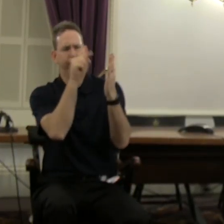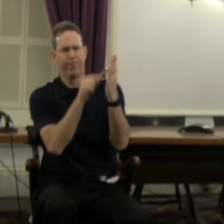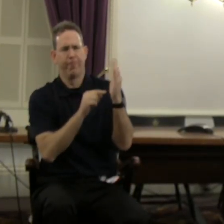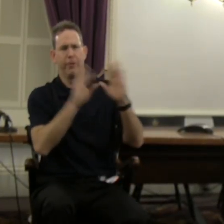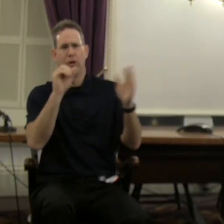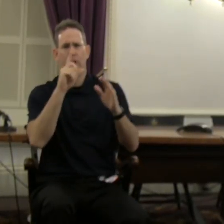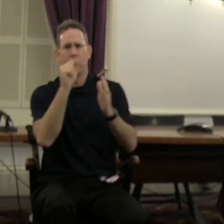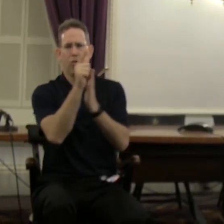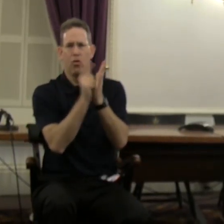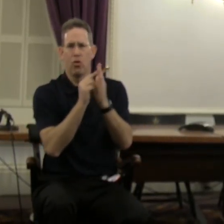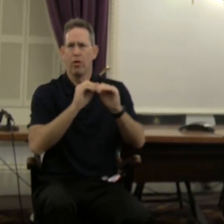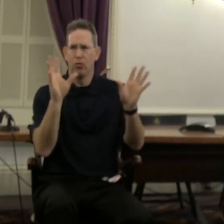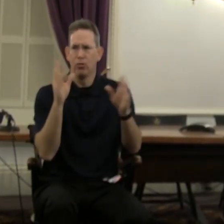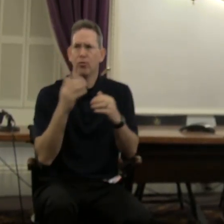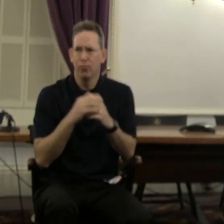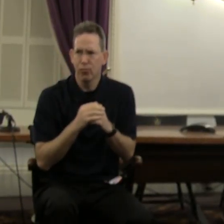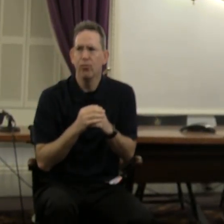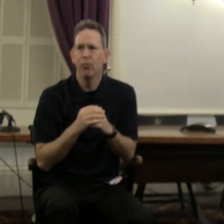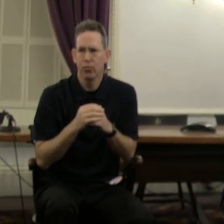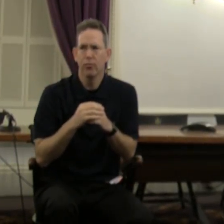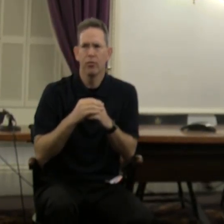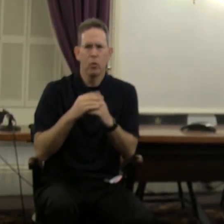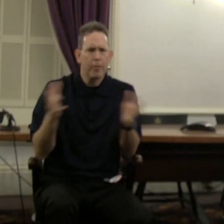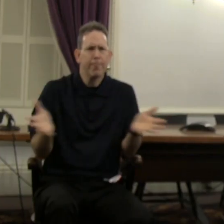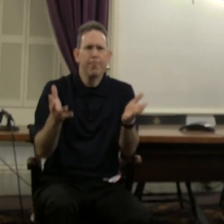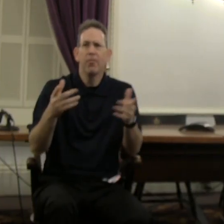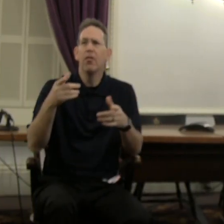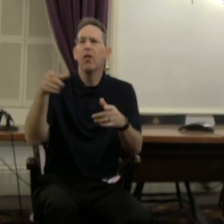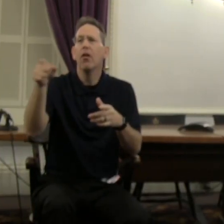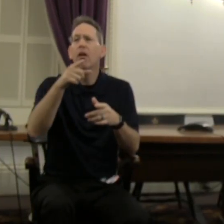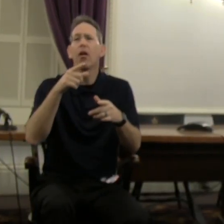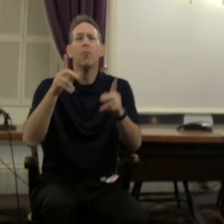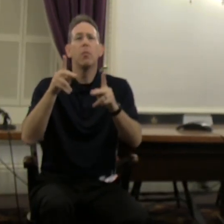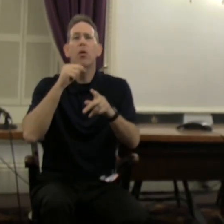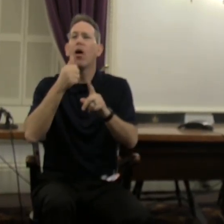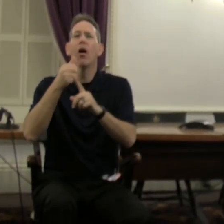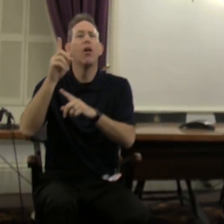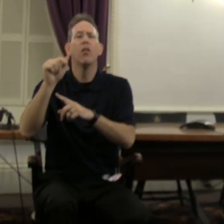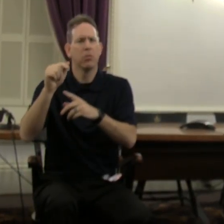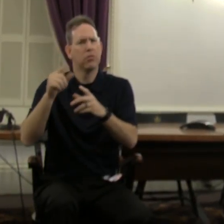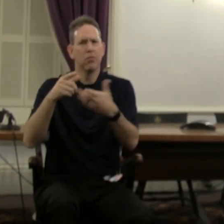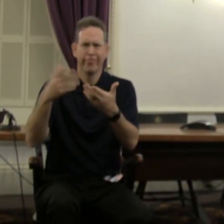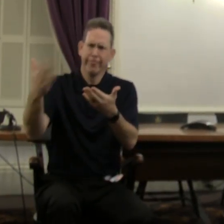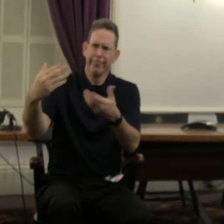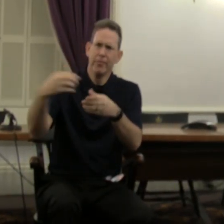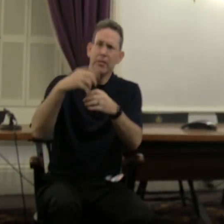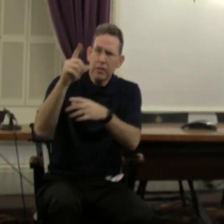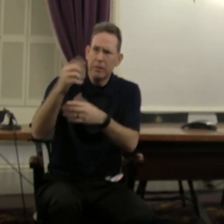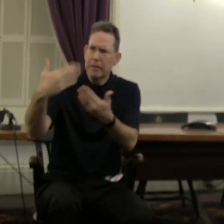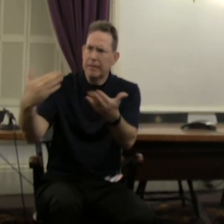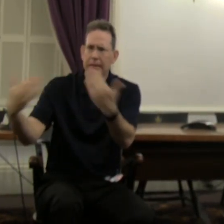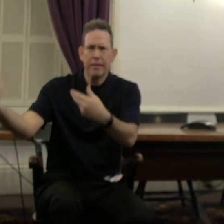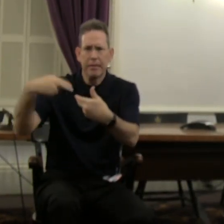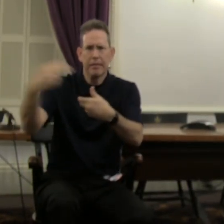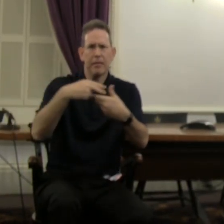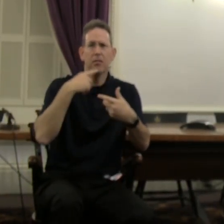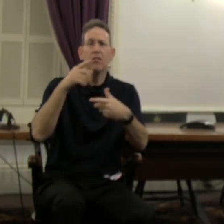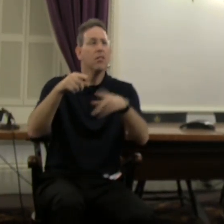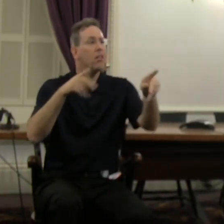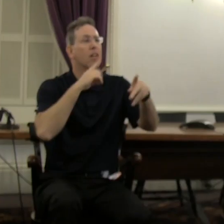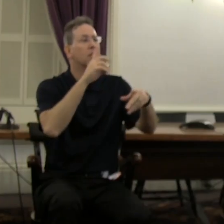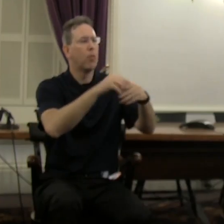were interpreting the law differently, from being a little more restrictive as to how they interpreted the law, and it also expanded the ADA